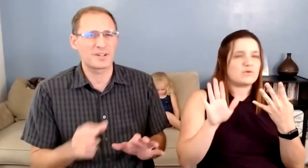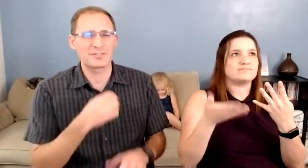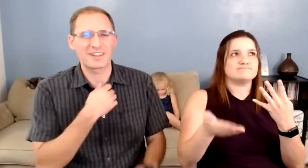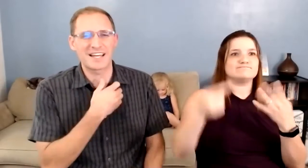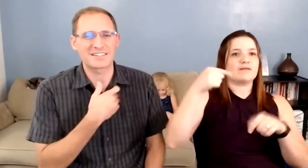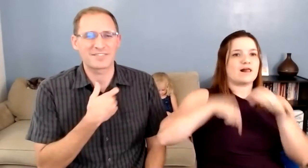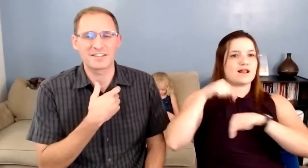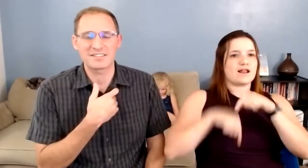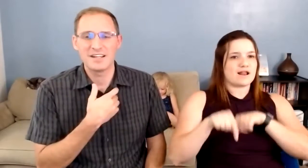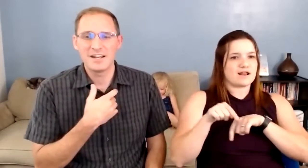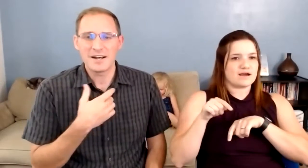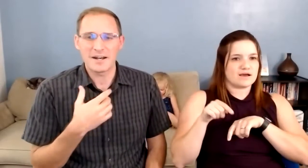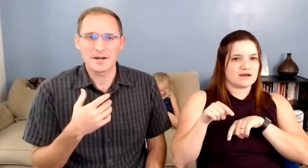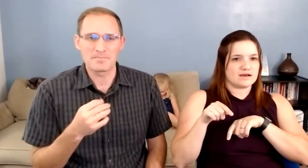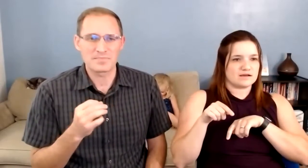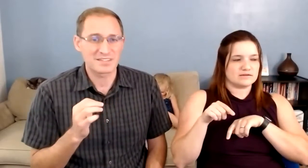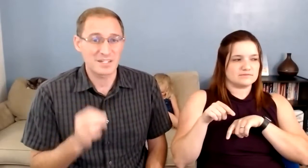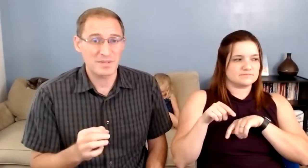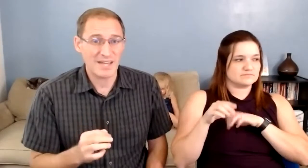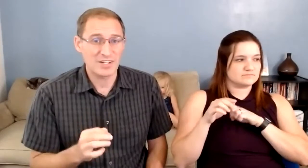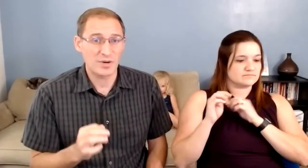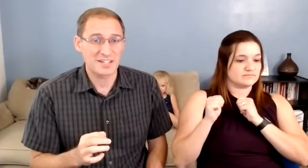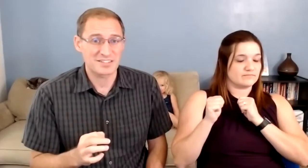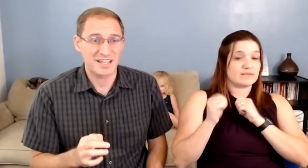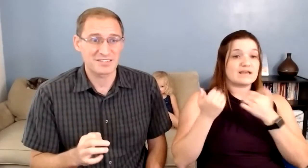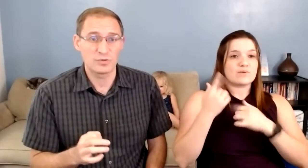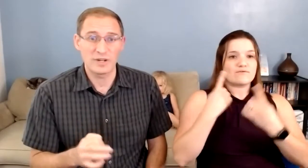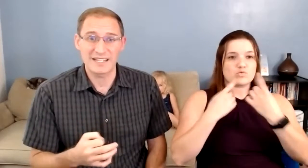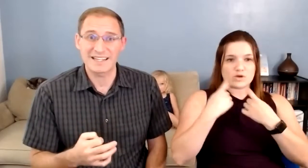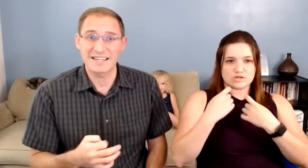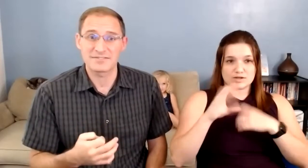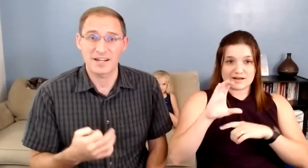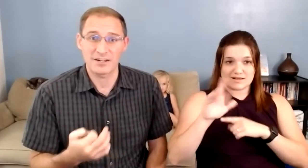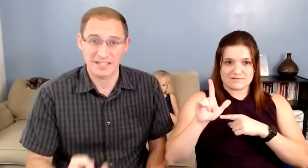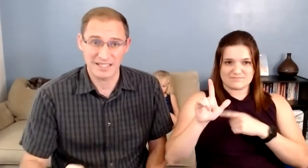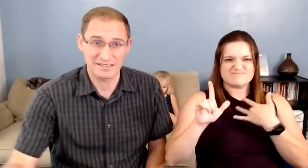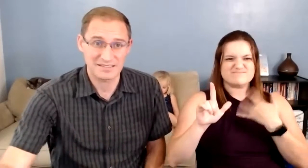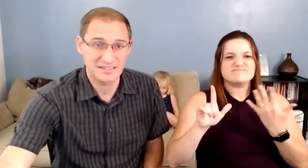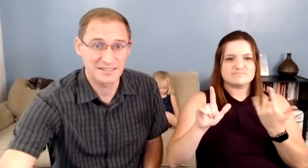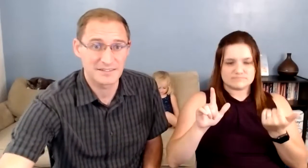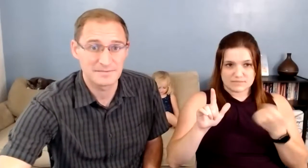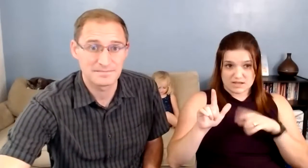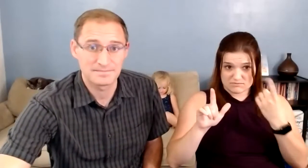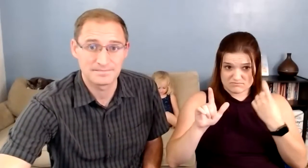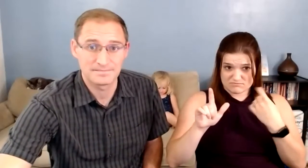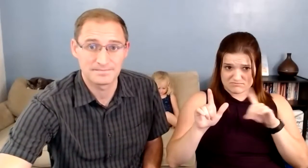before we go into the classifiers, does anybody have any questions as to what a classifier is?